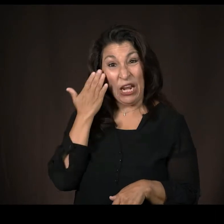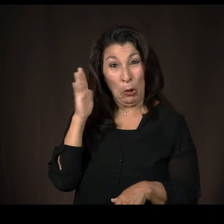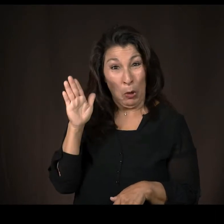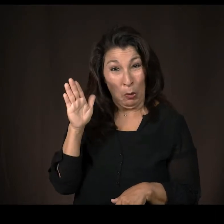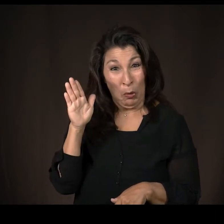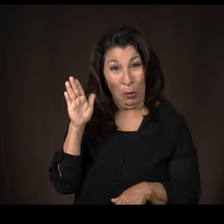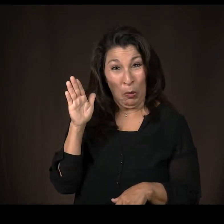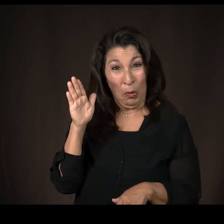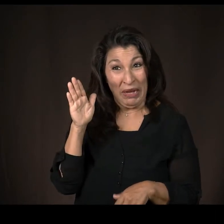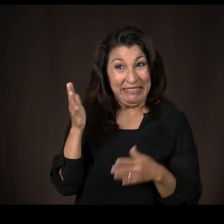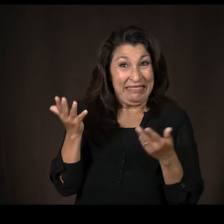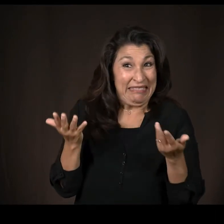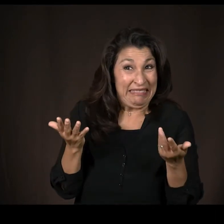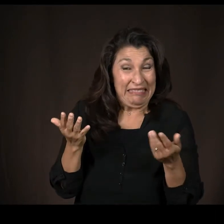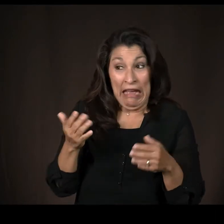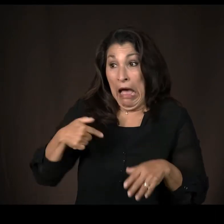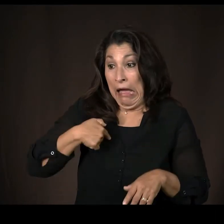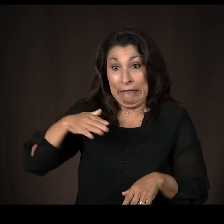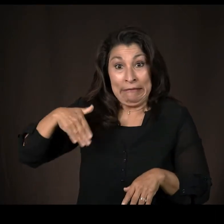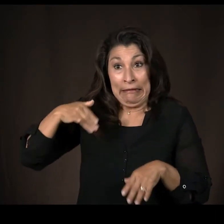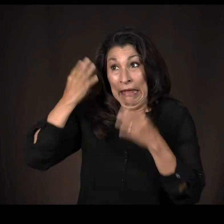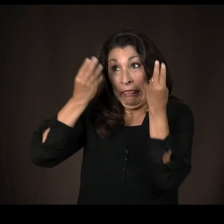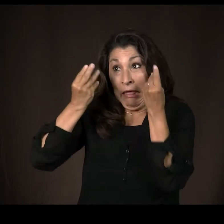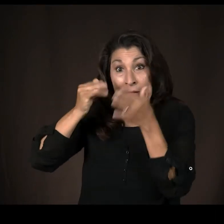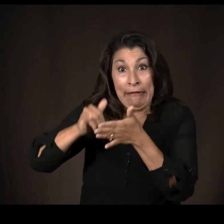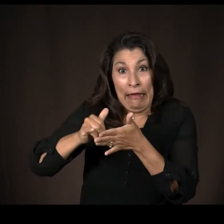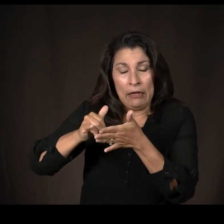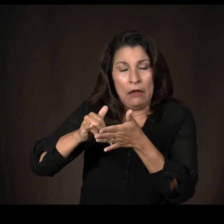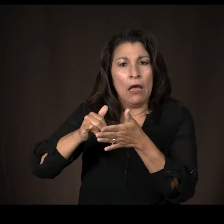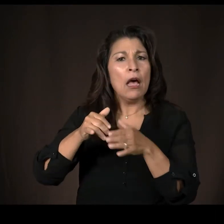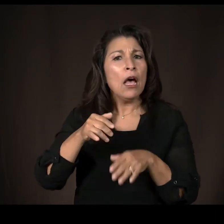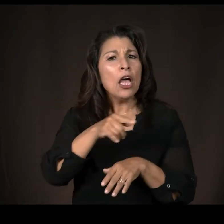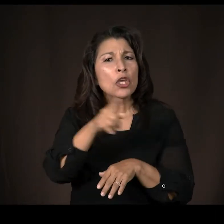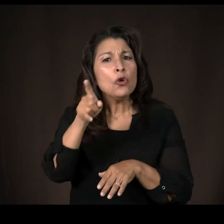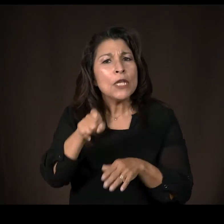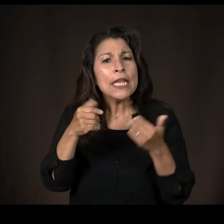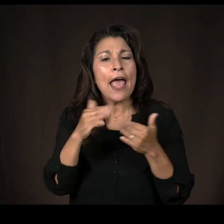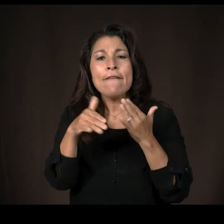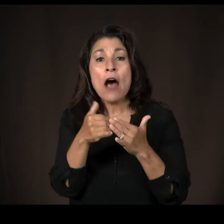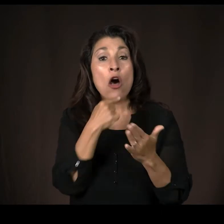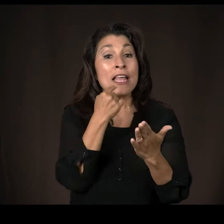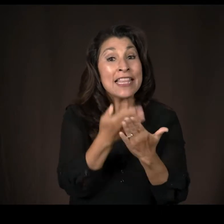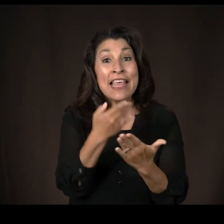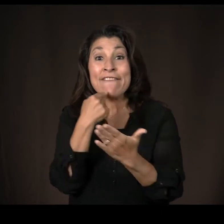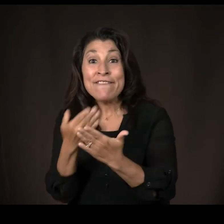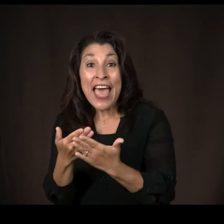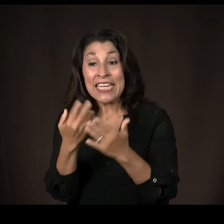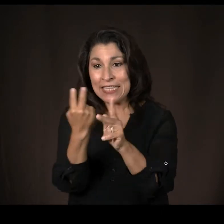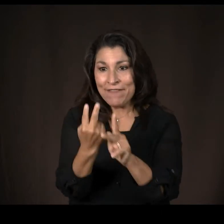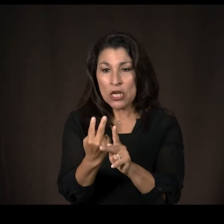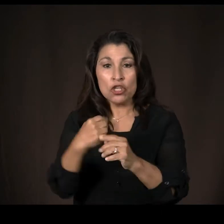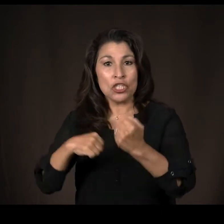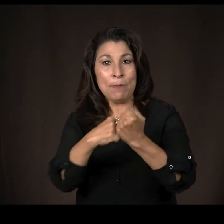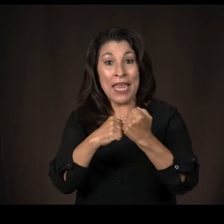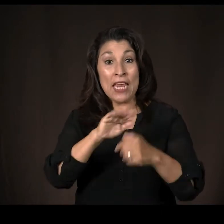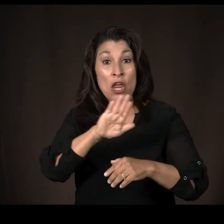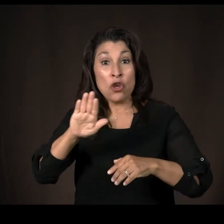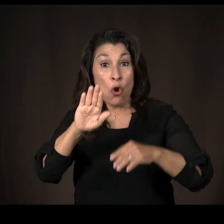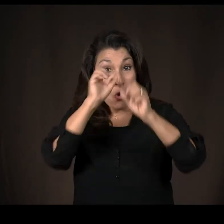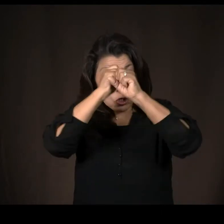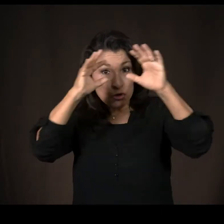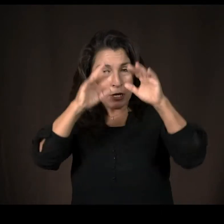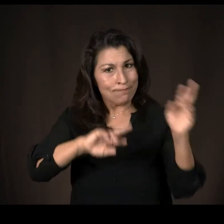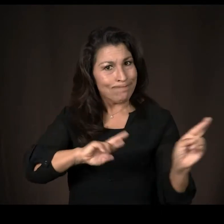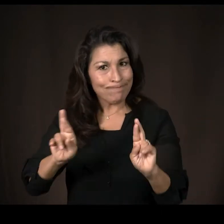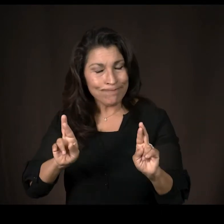don't know. I actually haven't thought about that. You have to have all the facts and figures to back up your dream